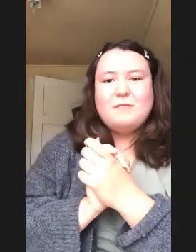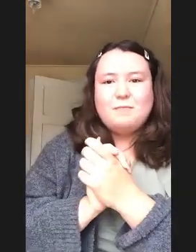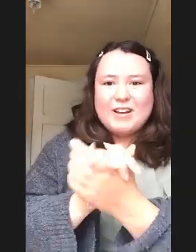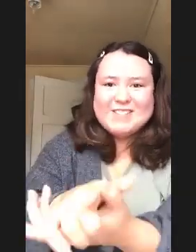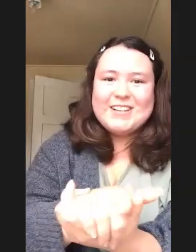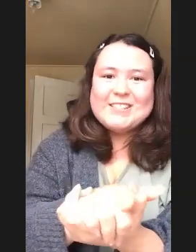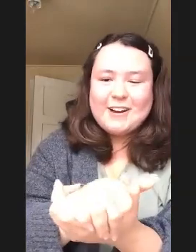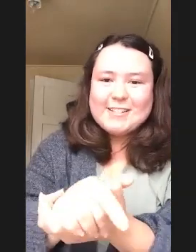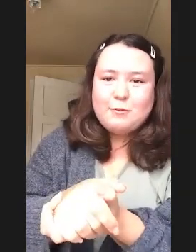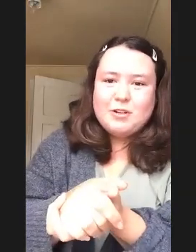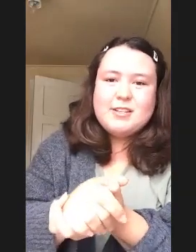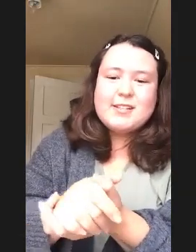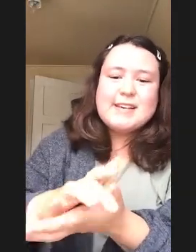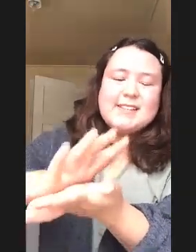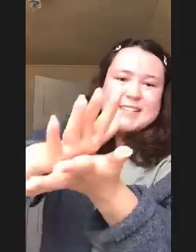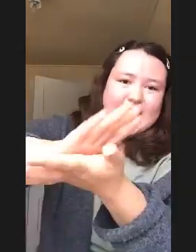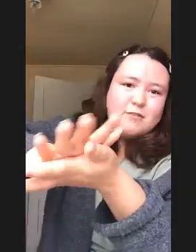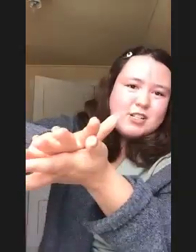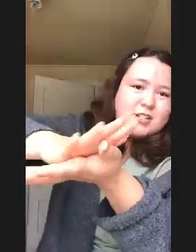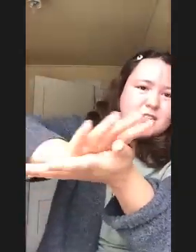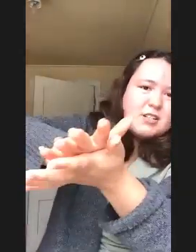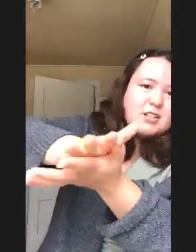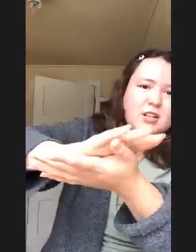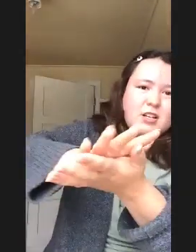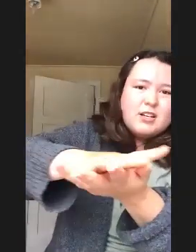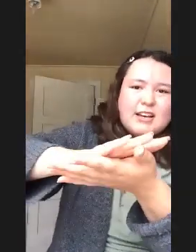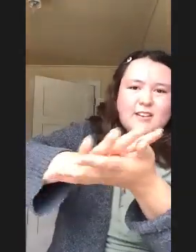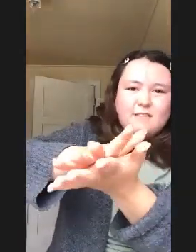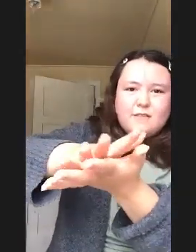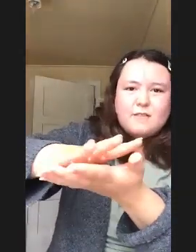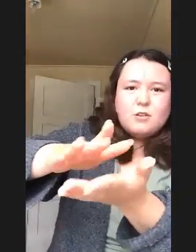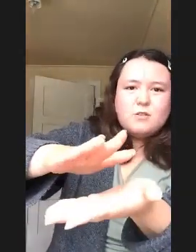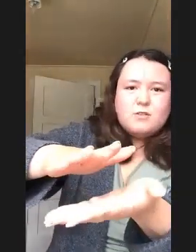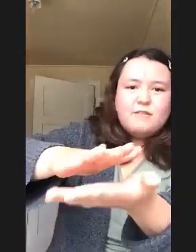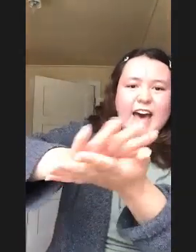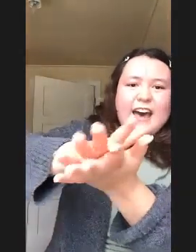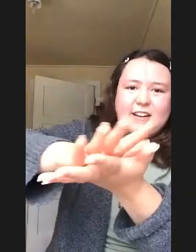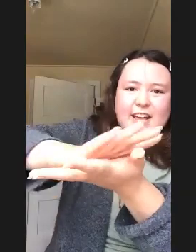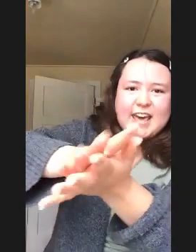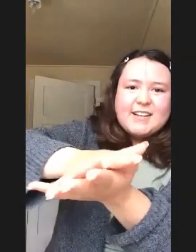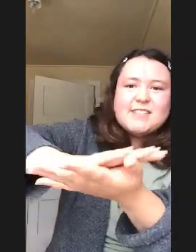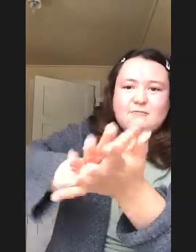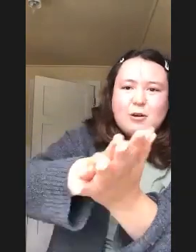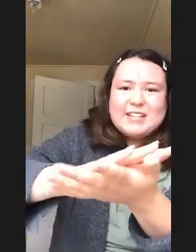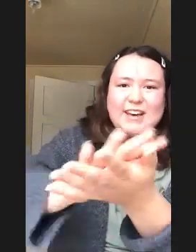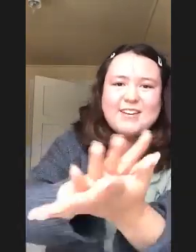But also it's very similar to the sign sandwich. Kind of do flat hands and rub together like